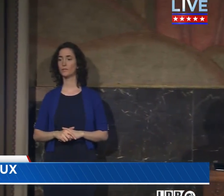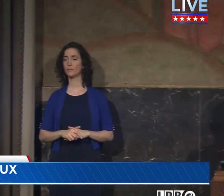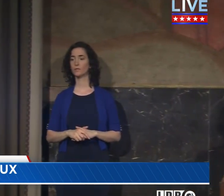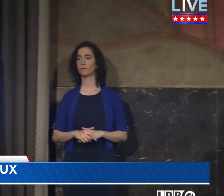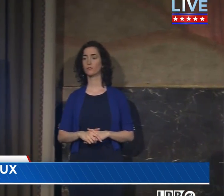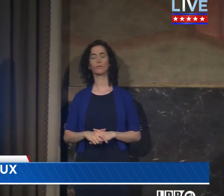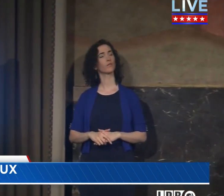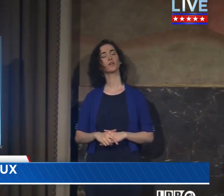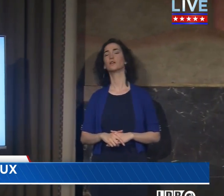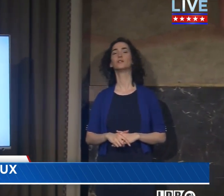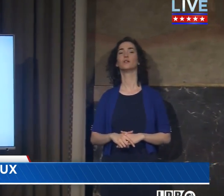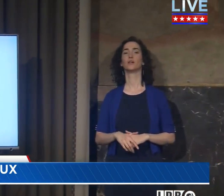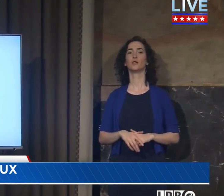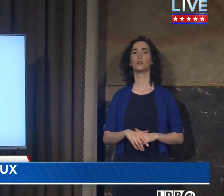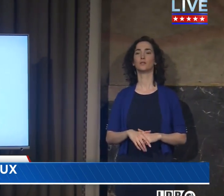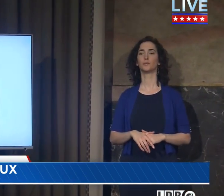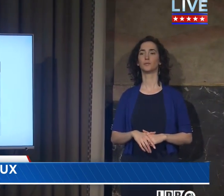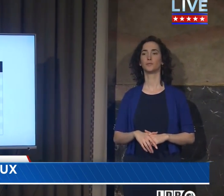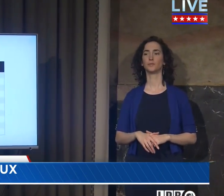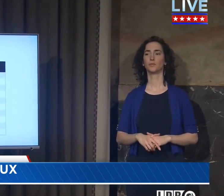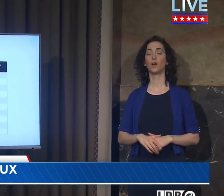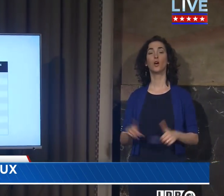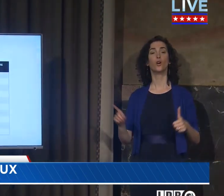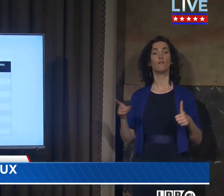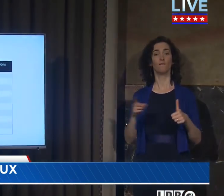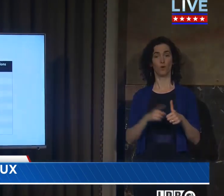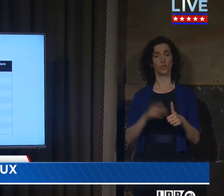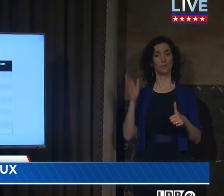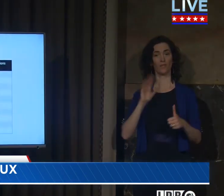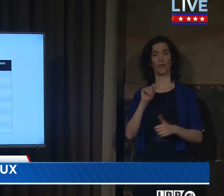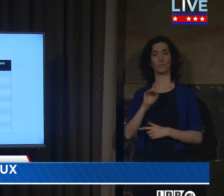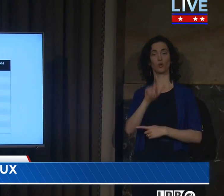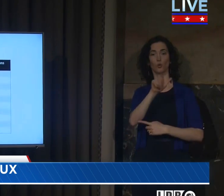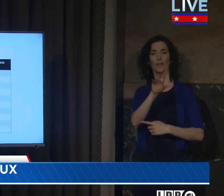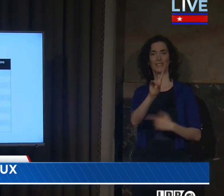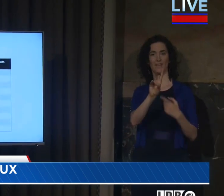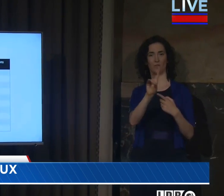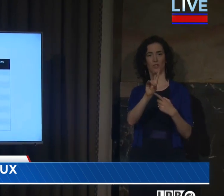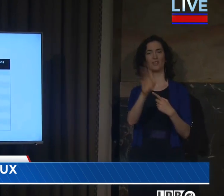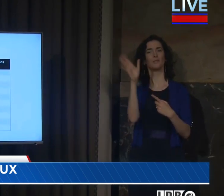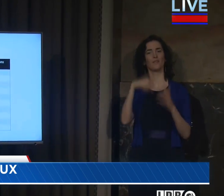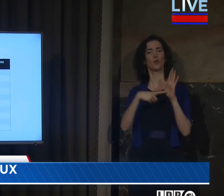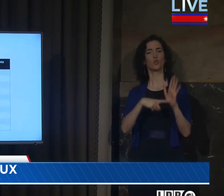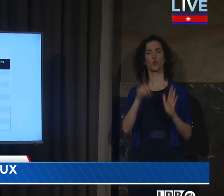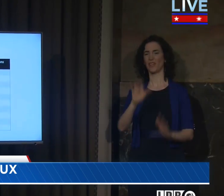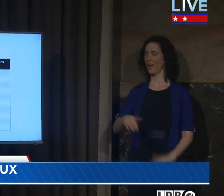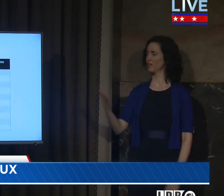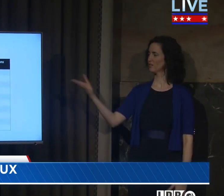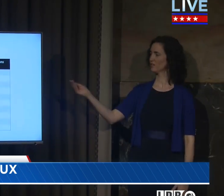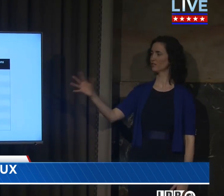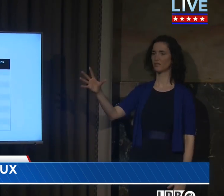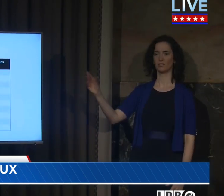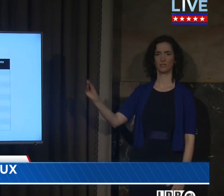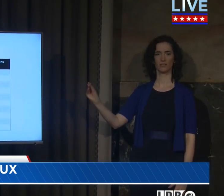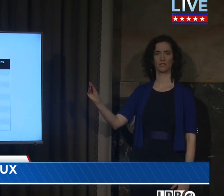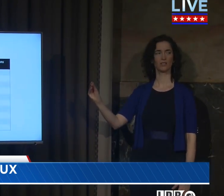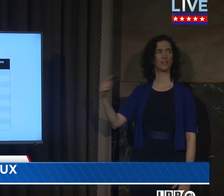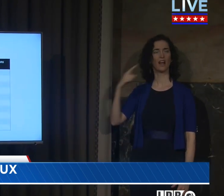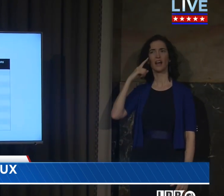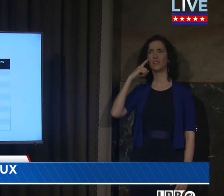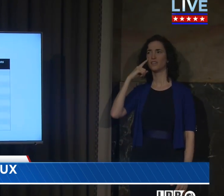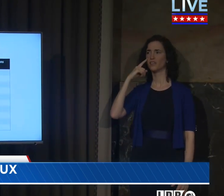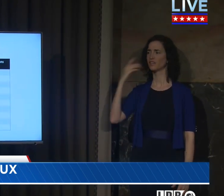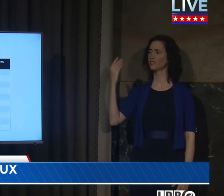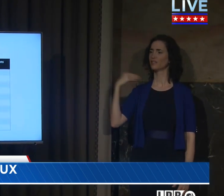wanted to just represent where we were on the 27th. This was the slide that we had shown to you, I think, on April